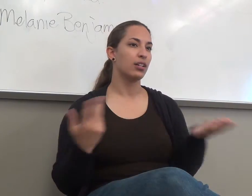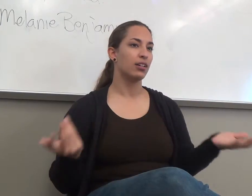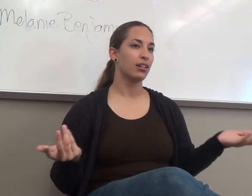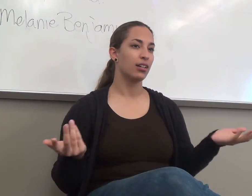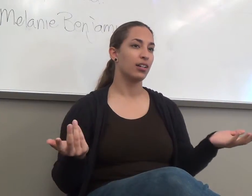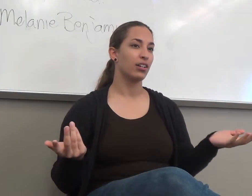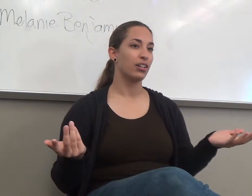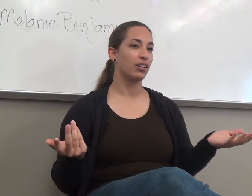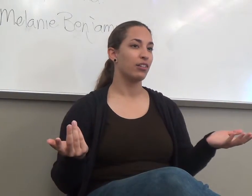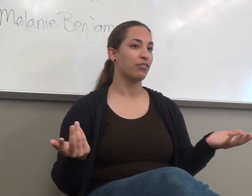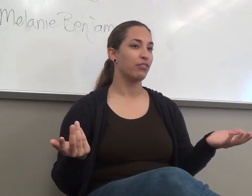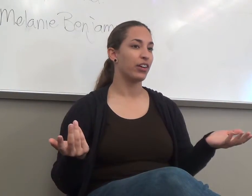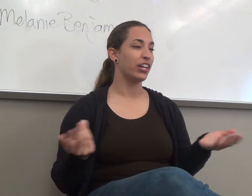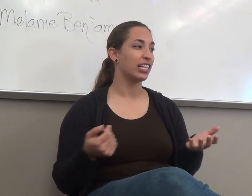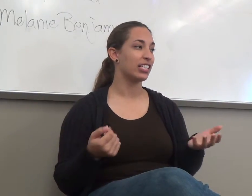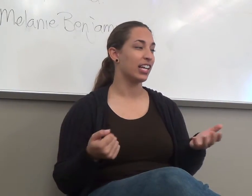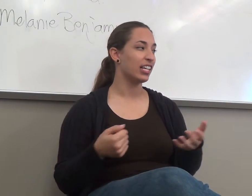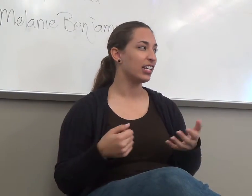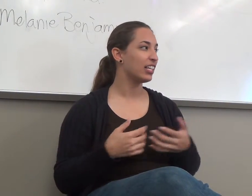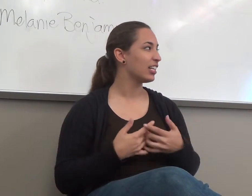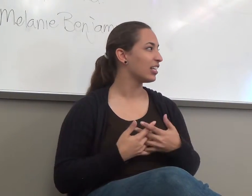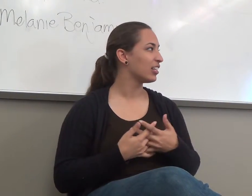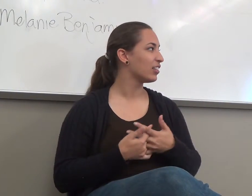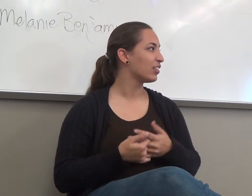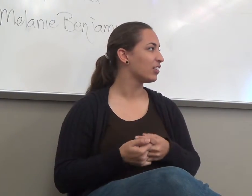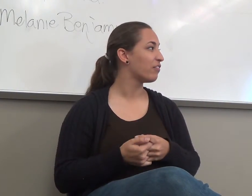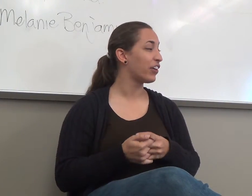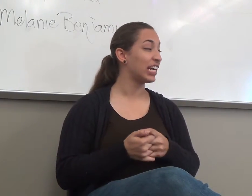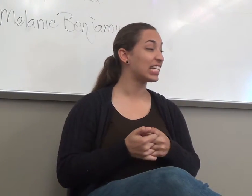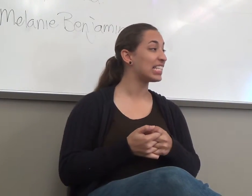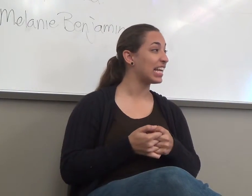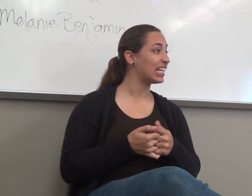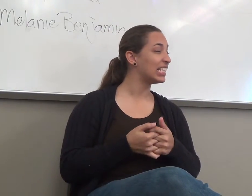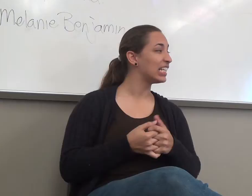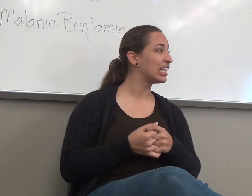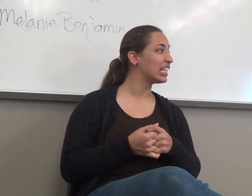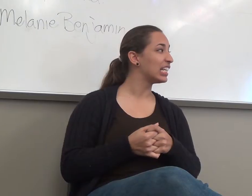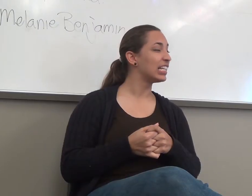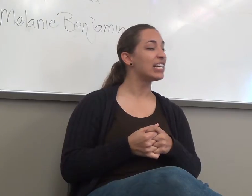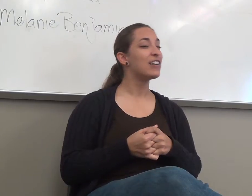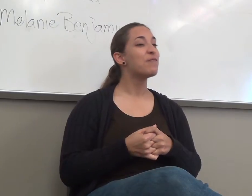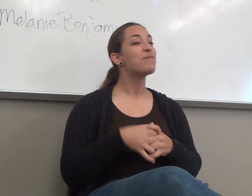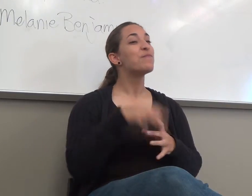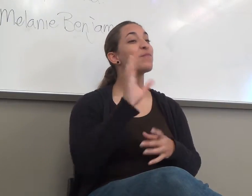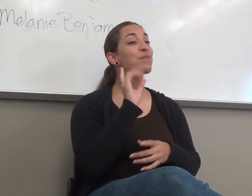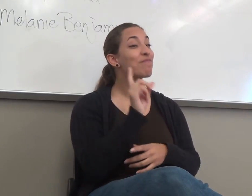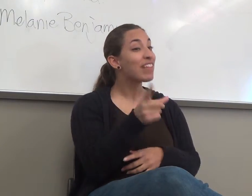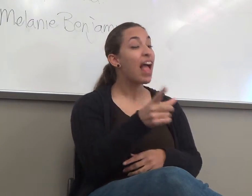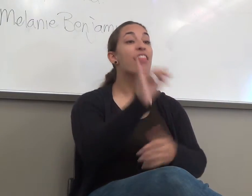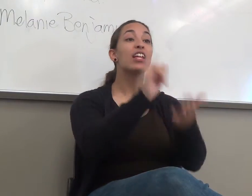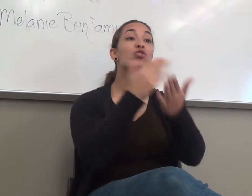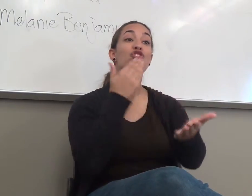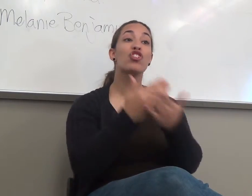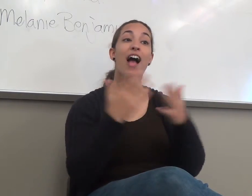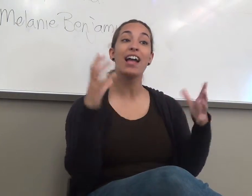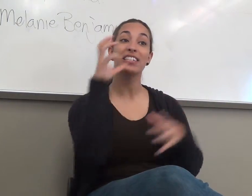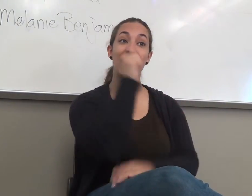context? What causes? Very excited. Very excited. No, that's a good guess, but actually it